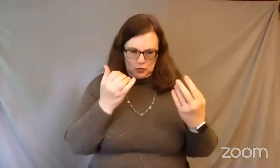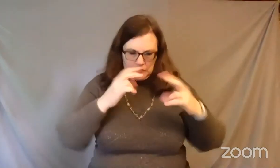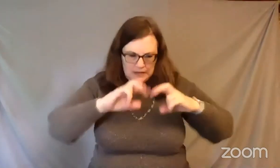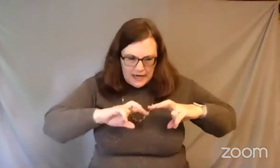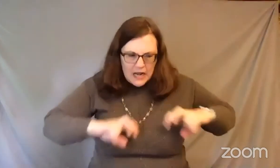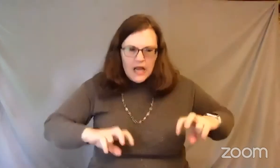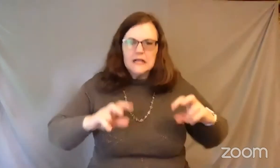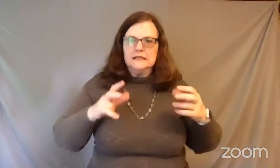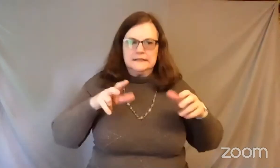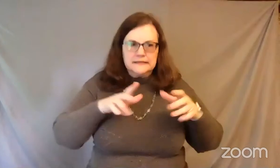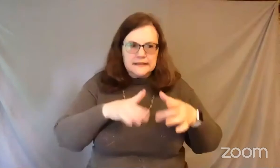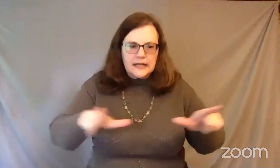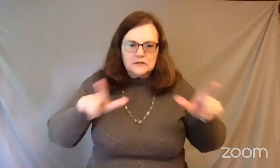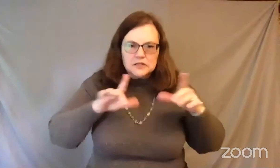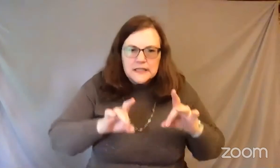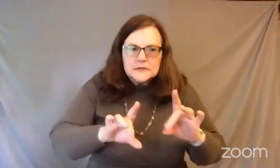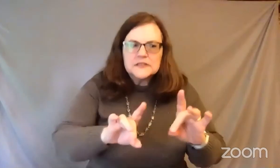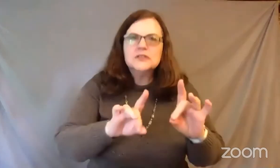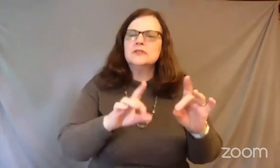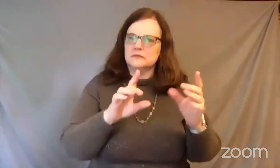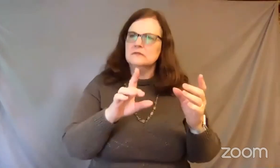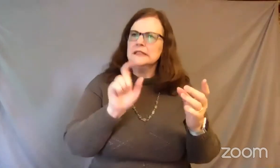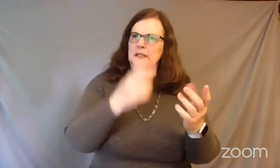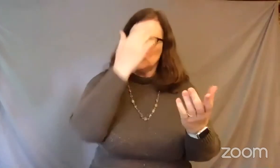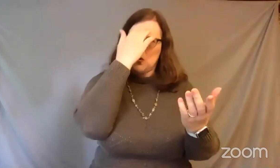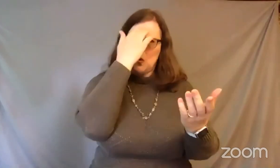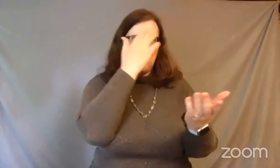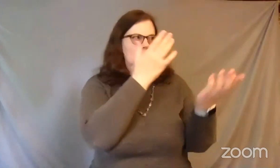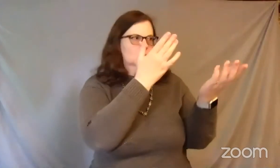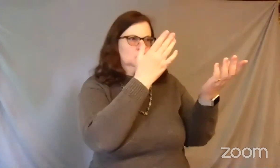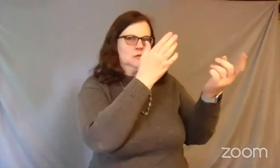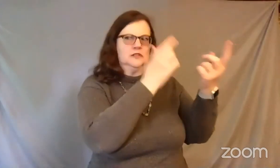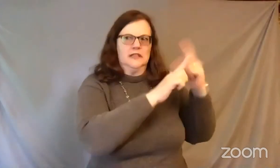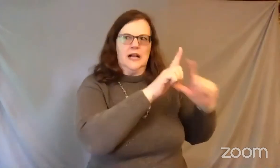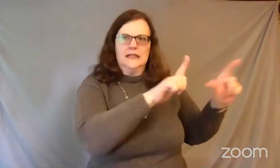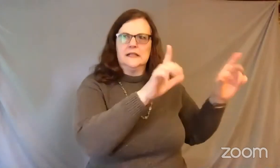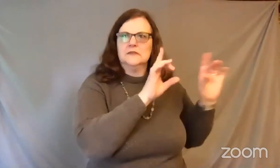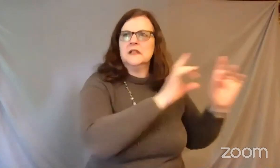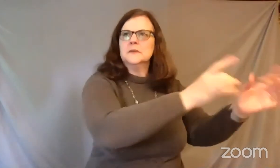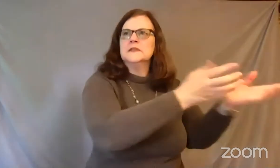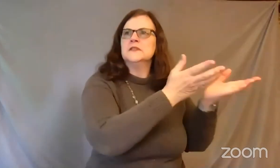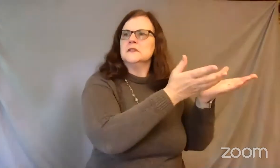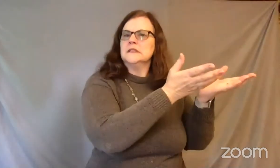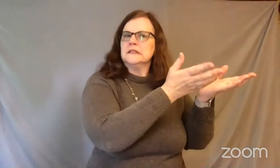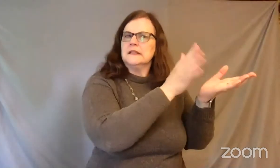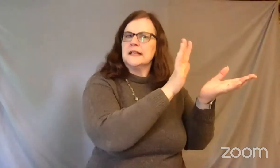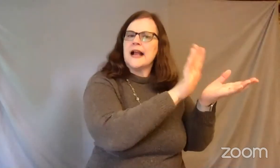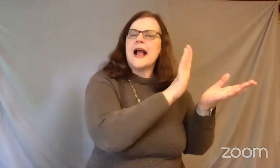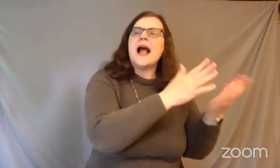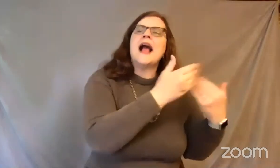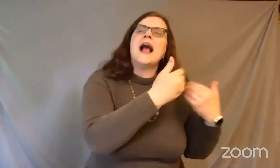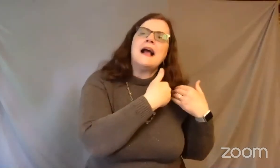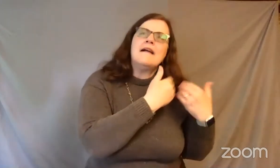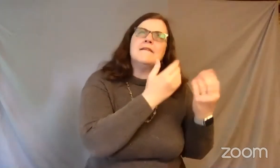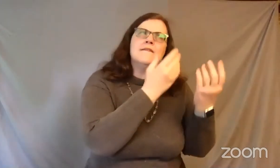For language acquisition, it's important that we do assessment of that language acquisition process in sign